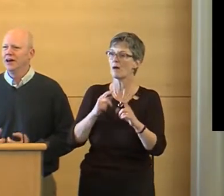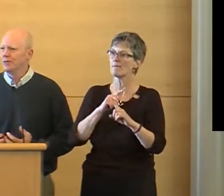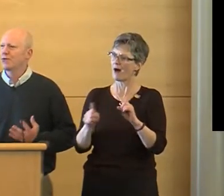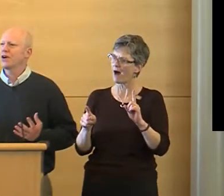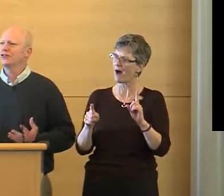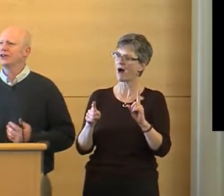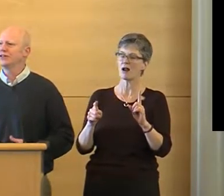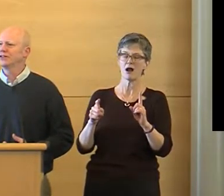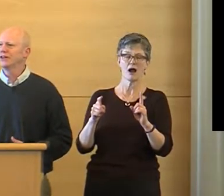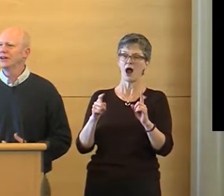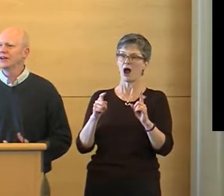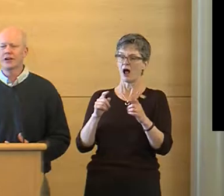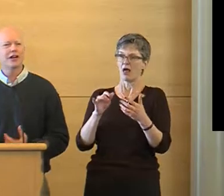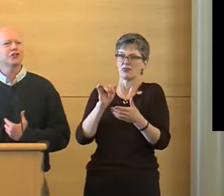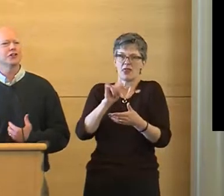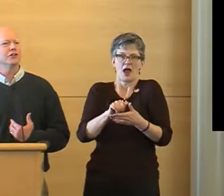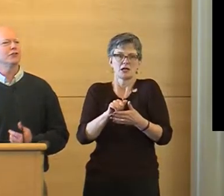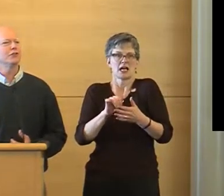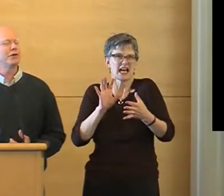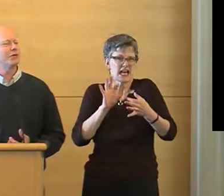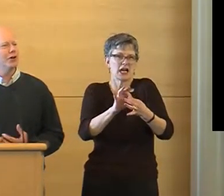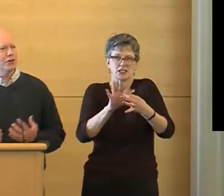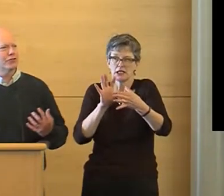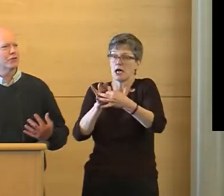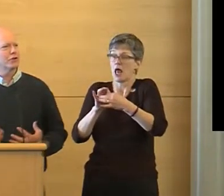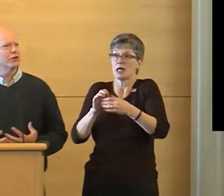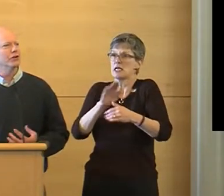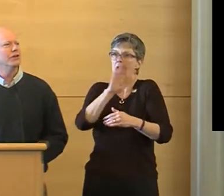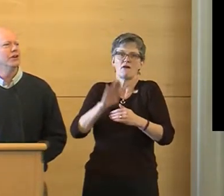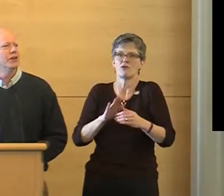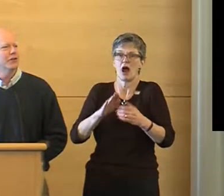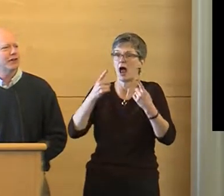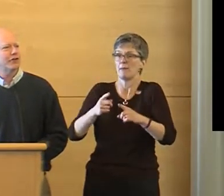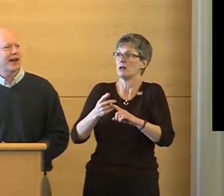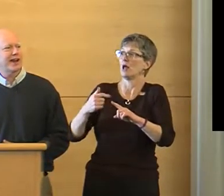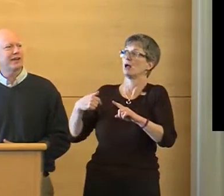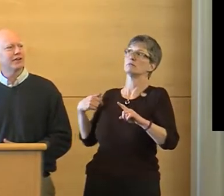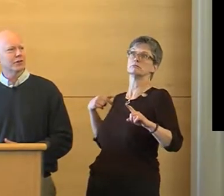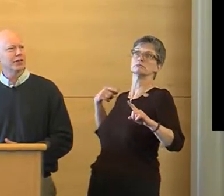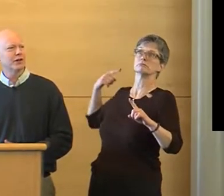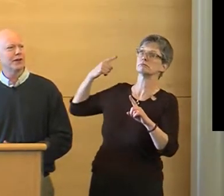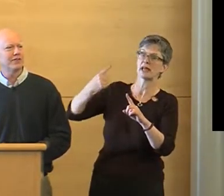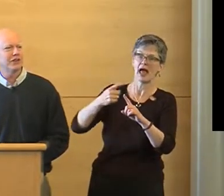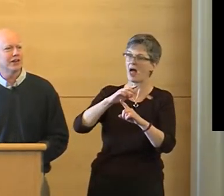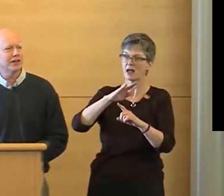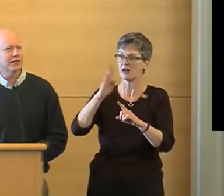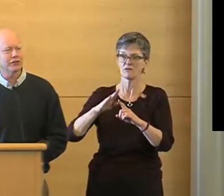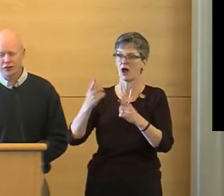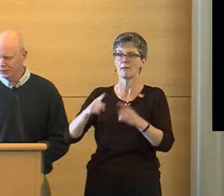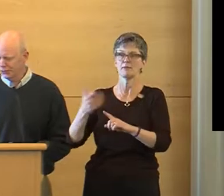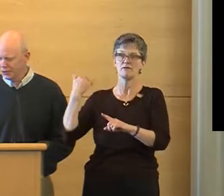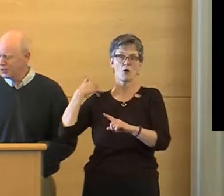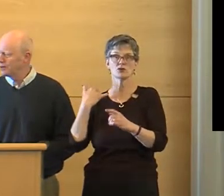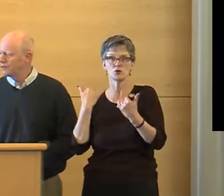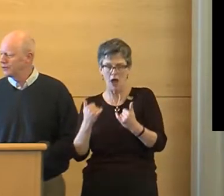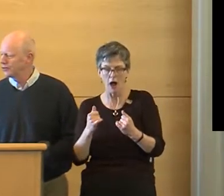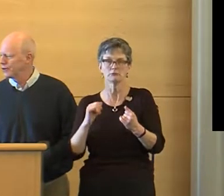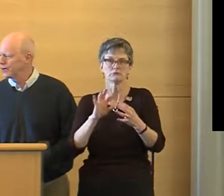appreciate how interconnected we are. In some cases, for better or worse, but if we just focus on the positive, there's a lot of